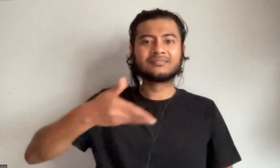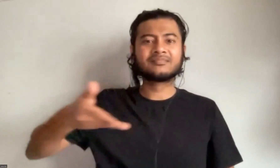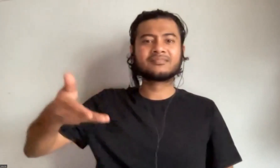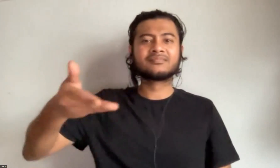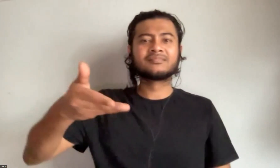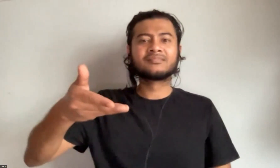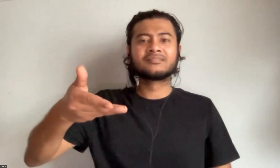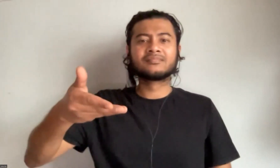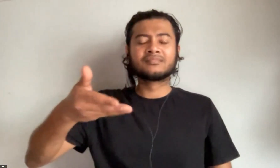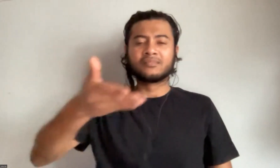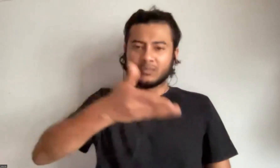desires.